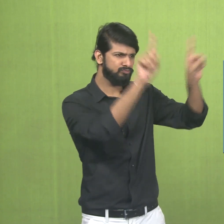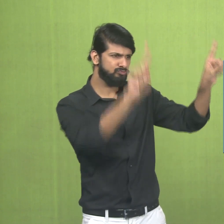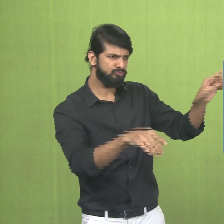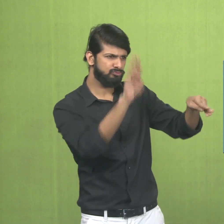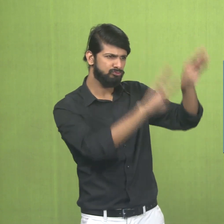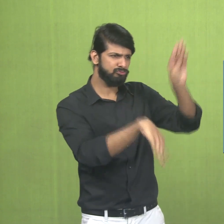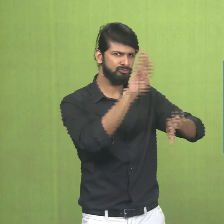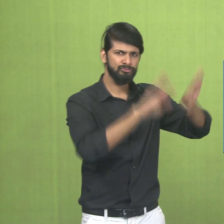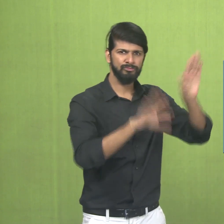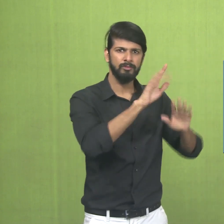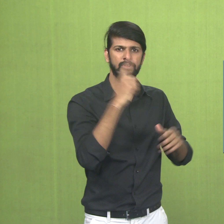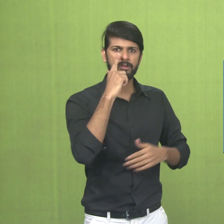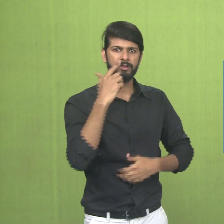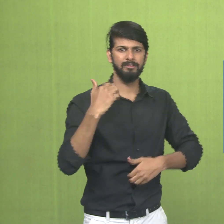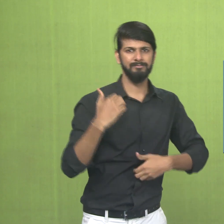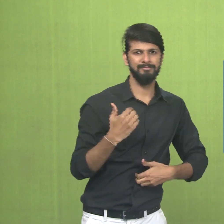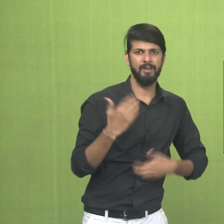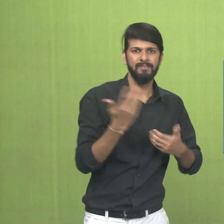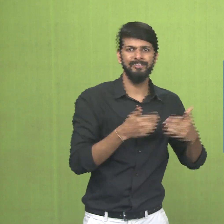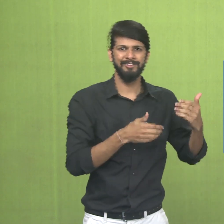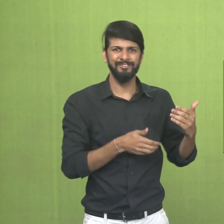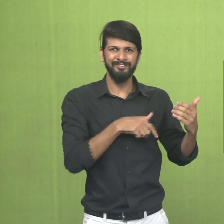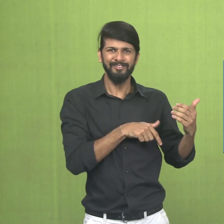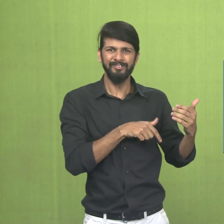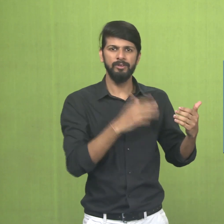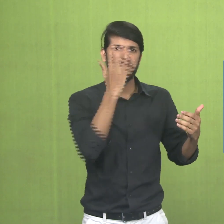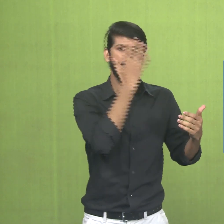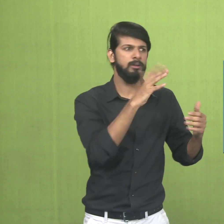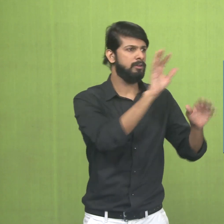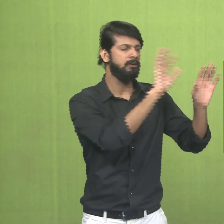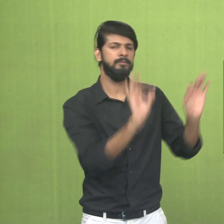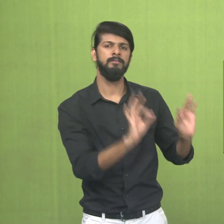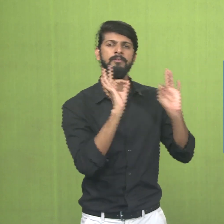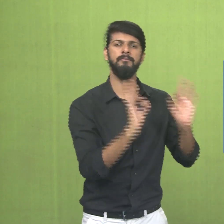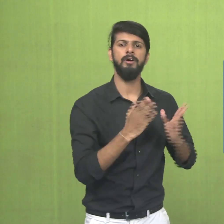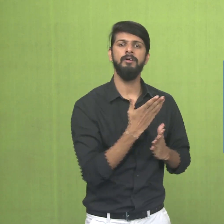procured himself and used in the mother and child painting.